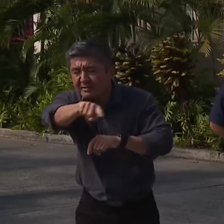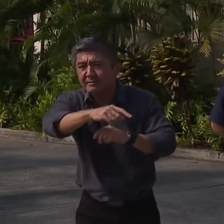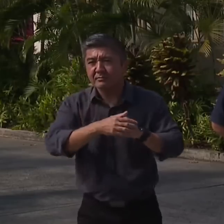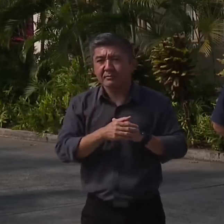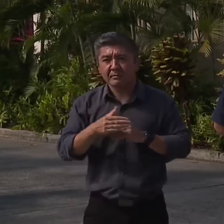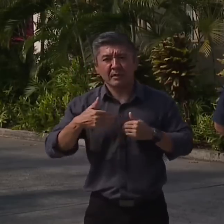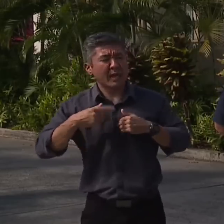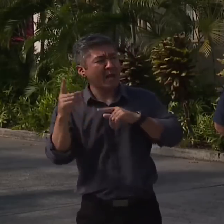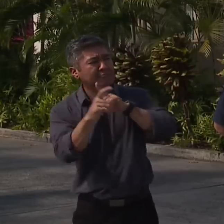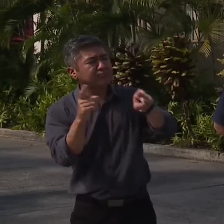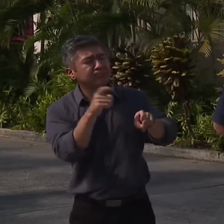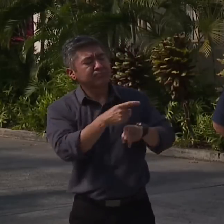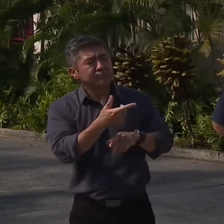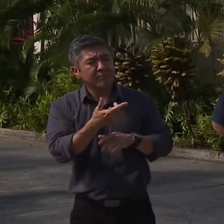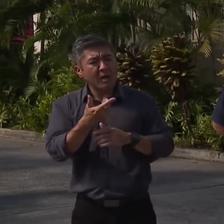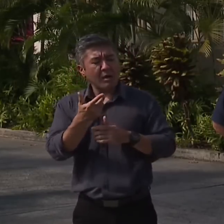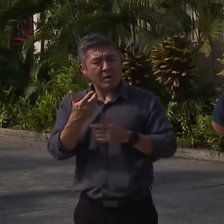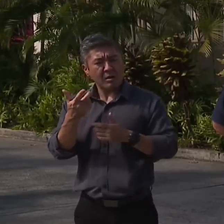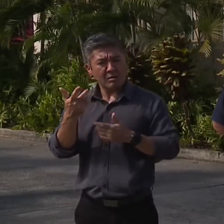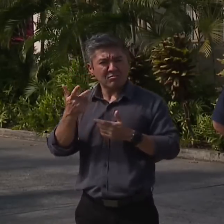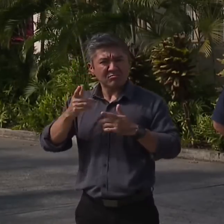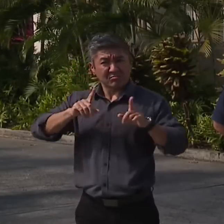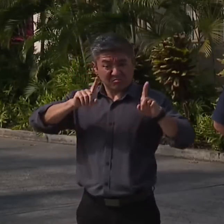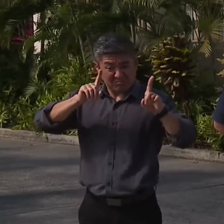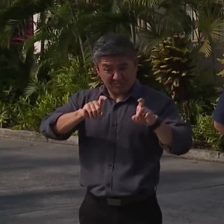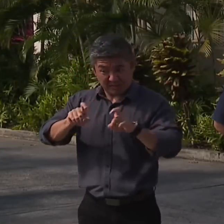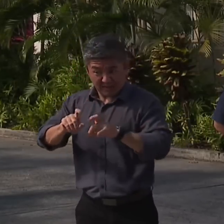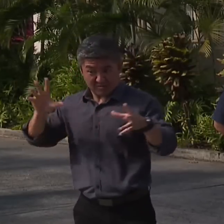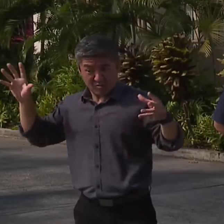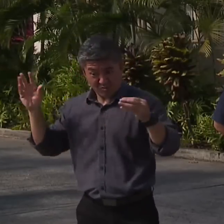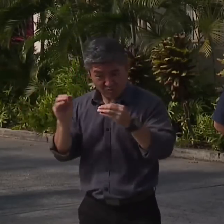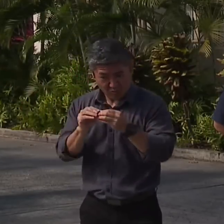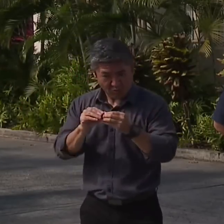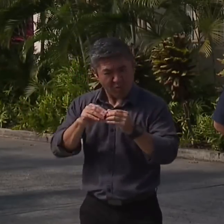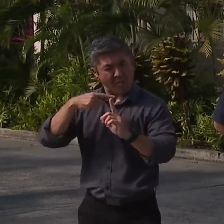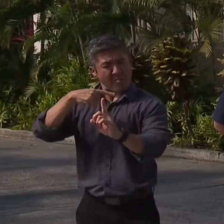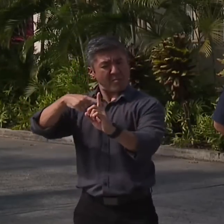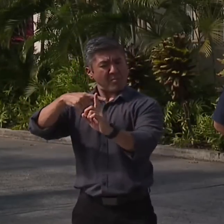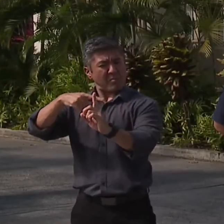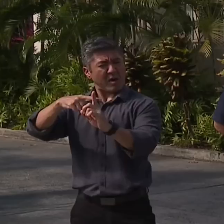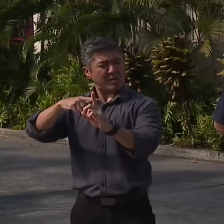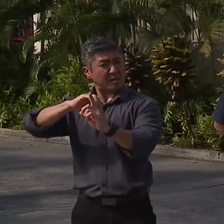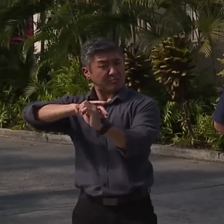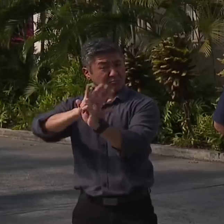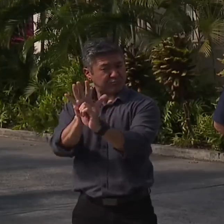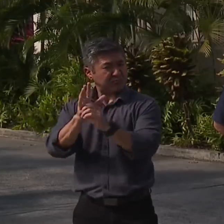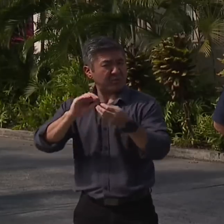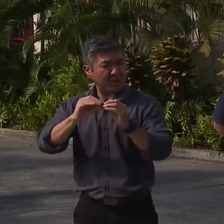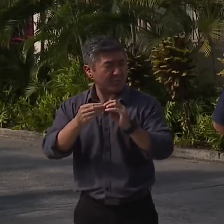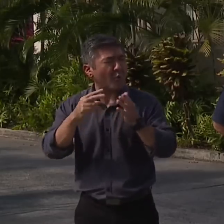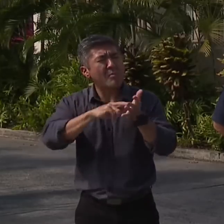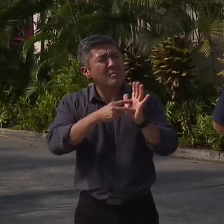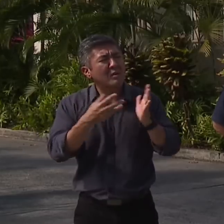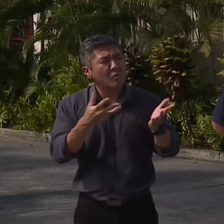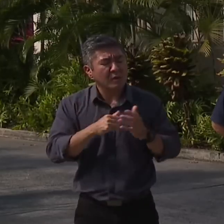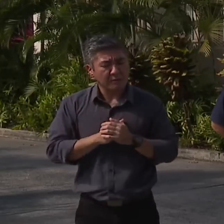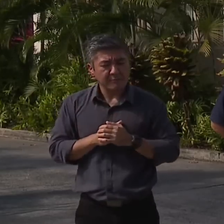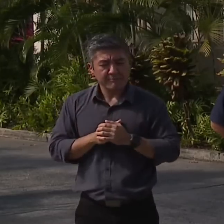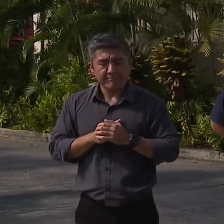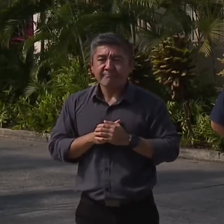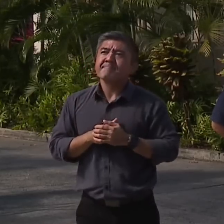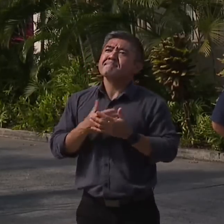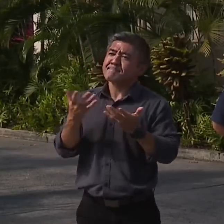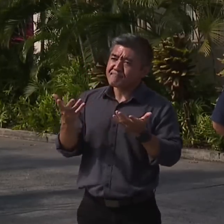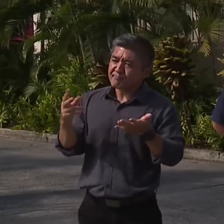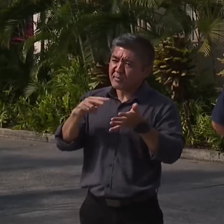your takeaways. What do the number of tests conducted and the number of positive cases tell you? Well, one, it tells me that while we